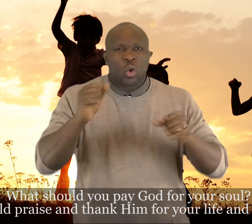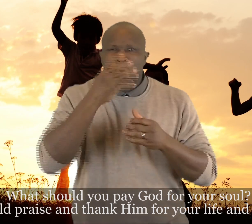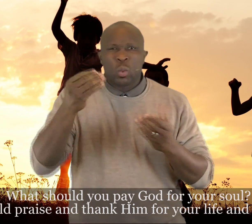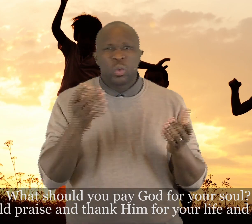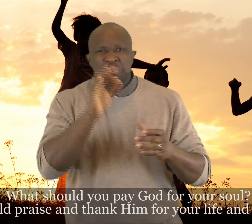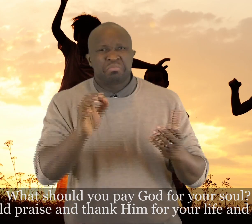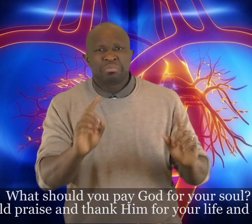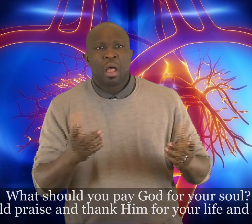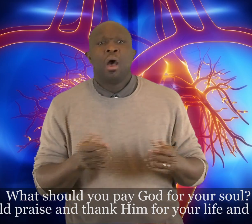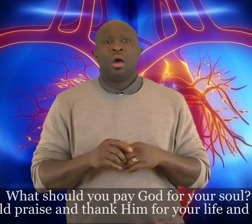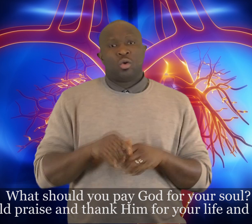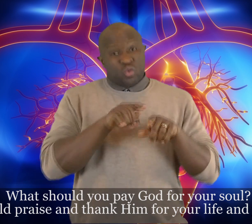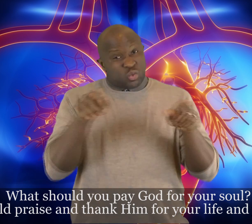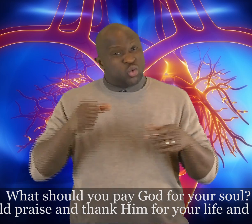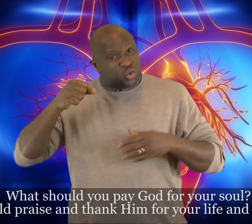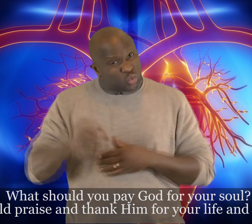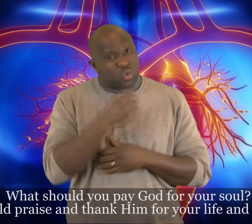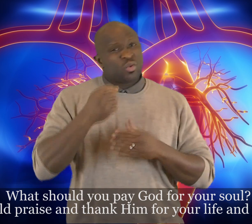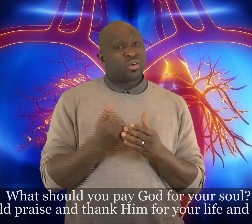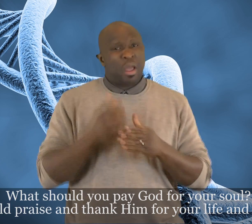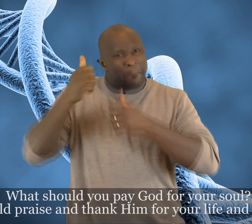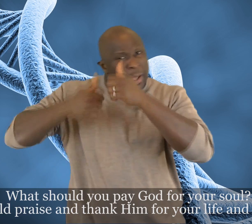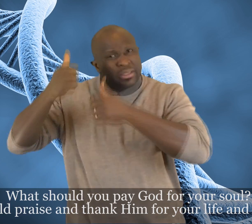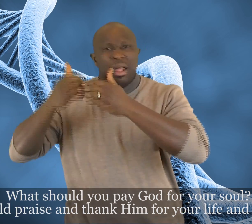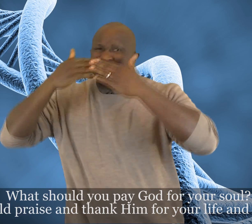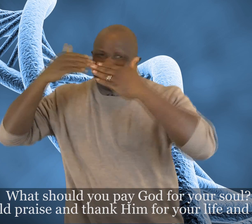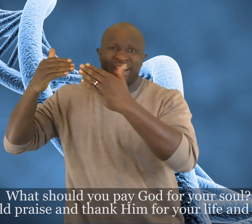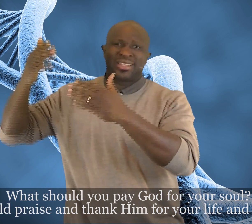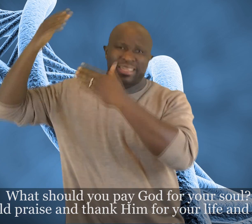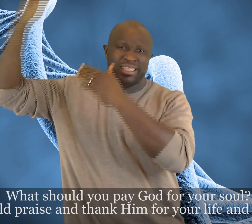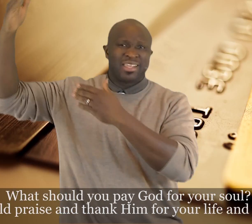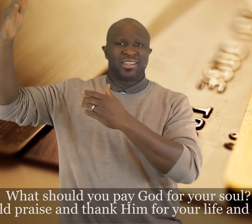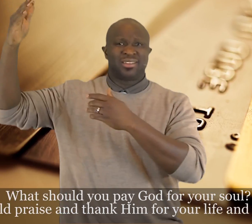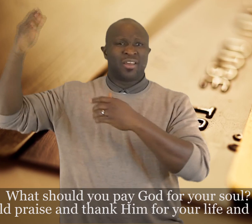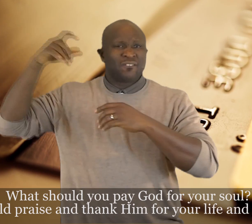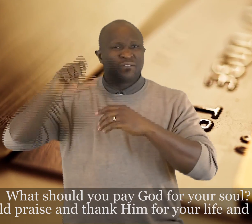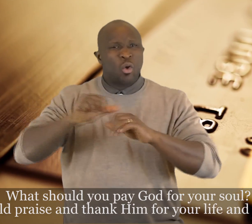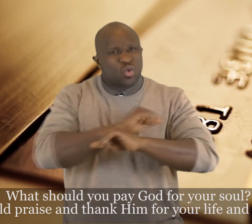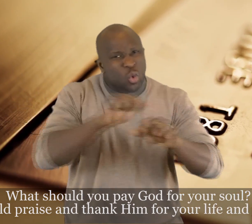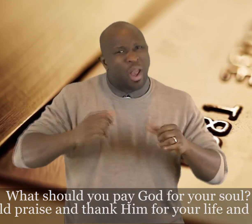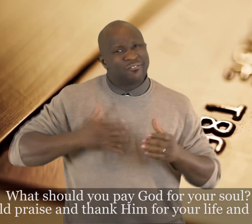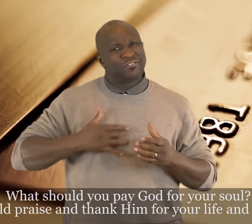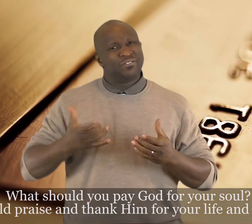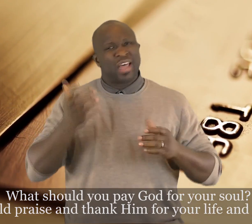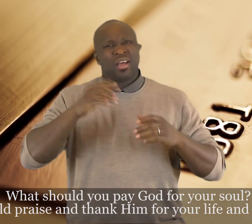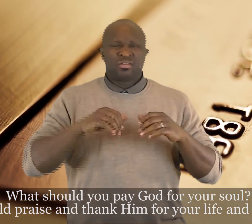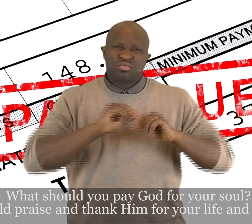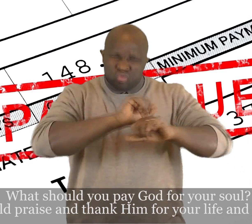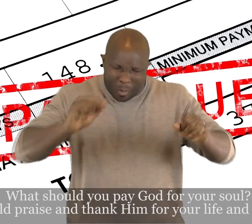a soul and a body to house it in. That's the rent. Have you paid any?